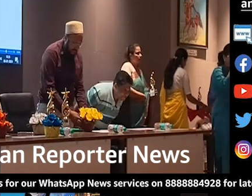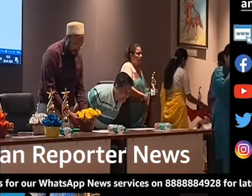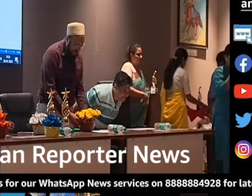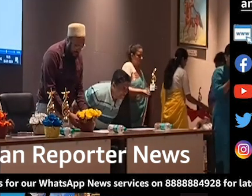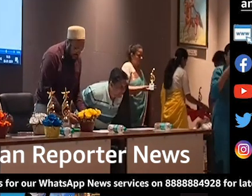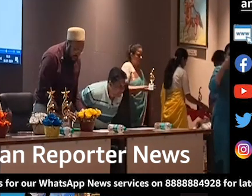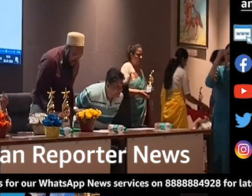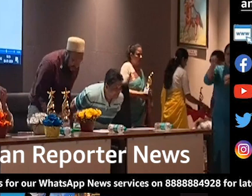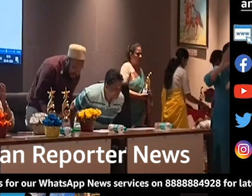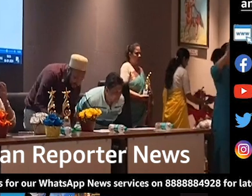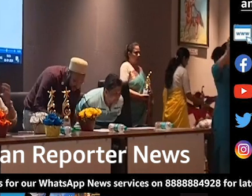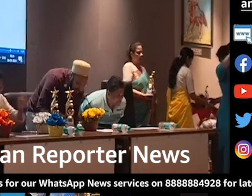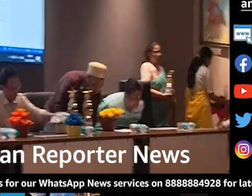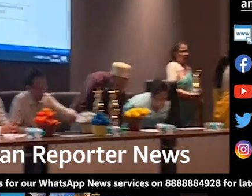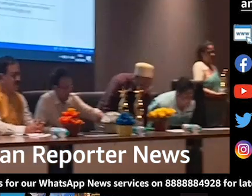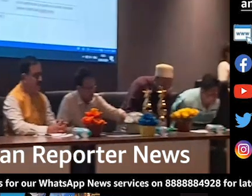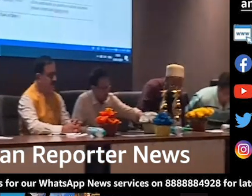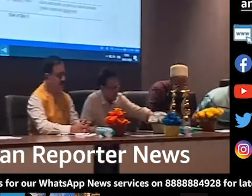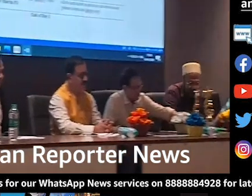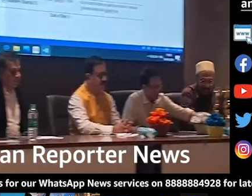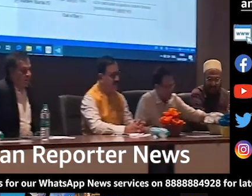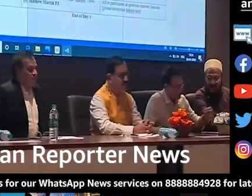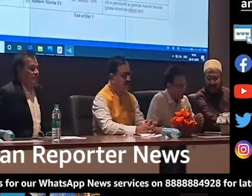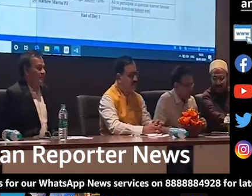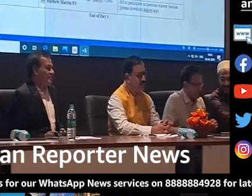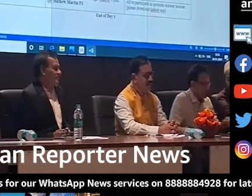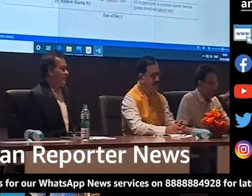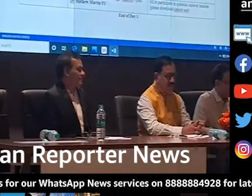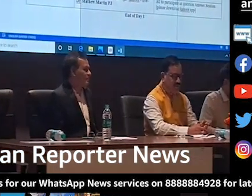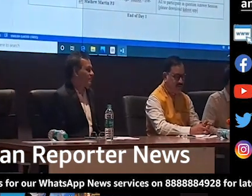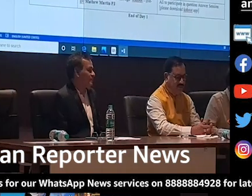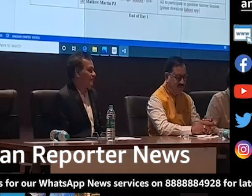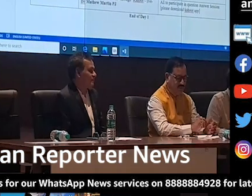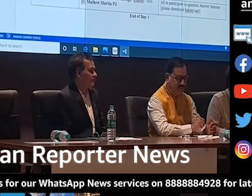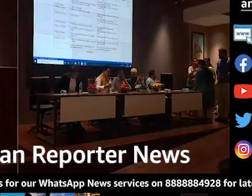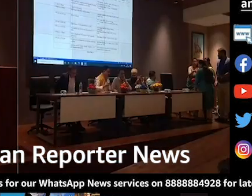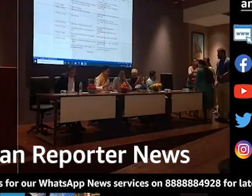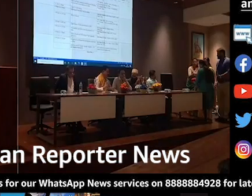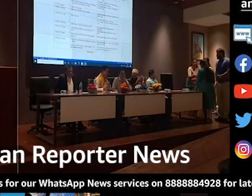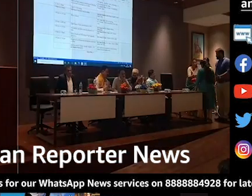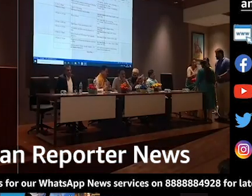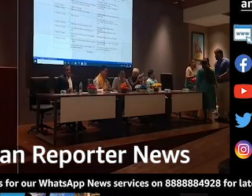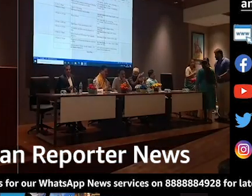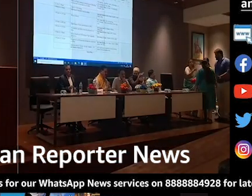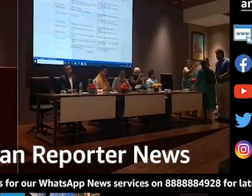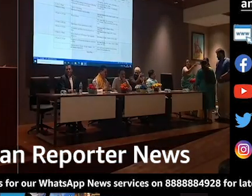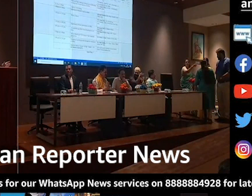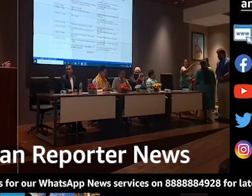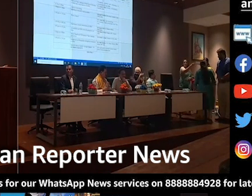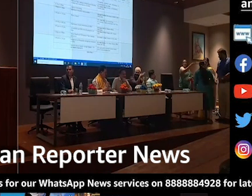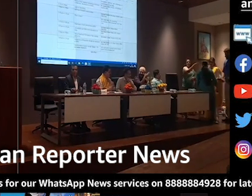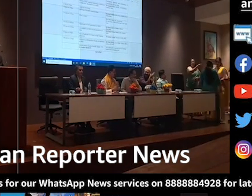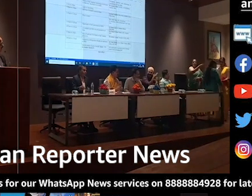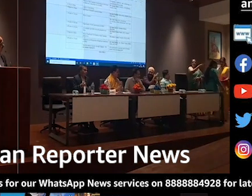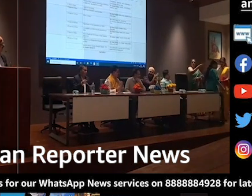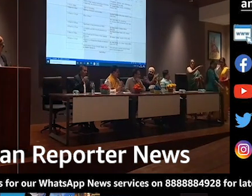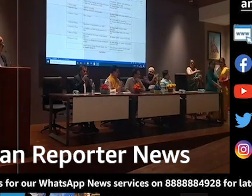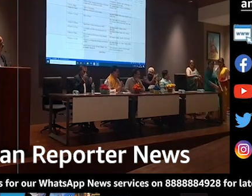Institute. Nidhi Naik, please offer that bouquet to Kinjal, please. So I'd like to invite Kinjal